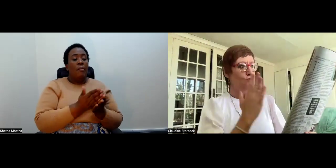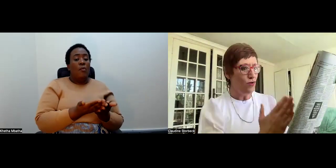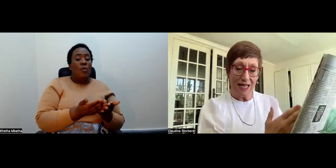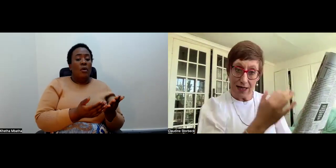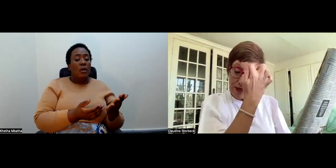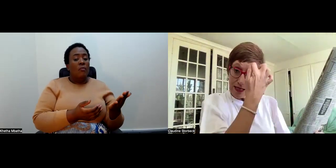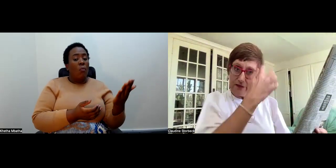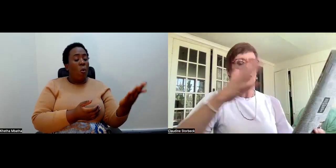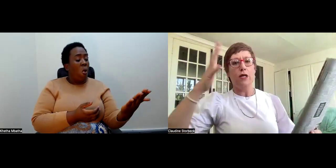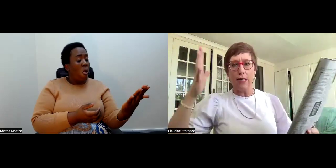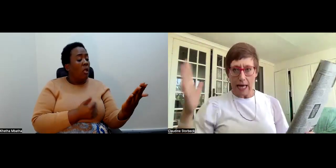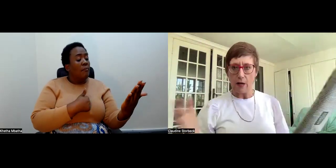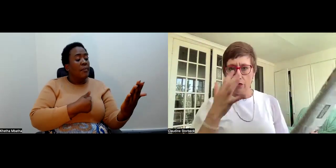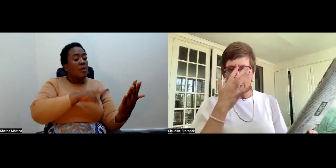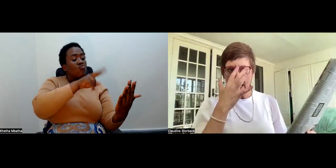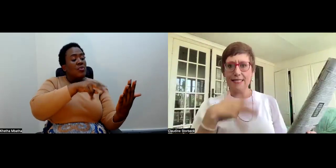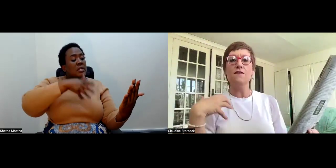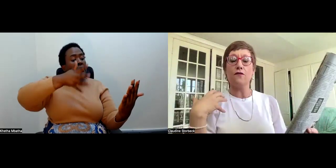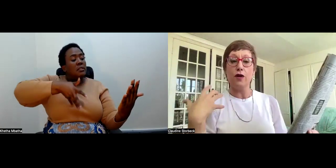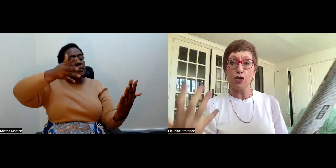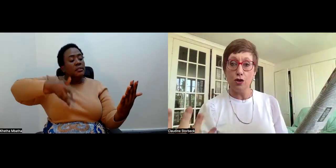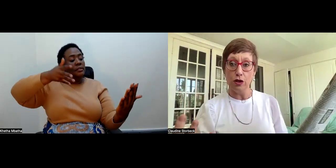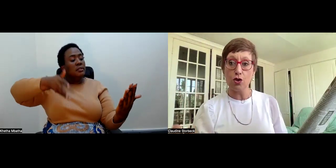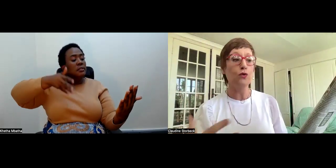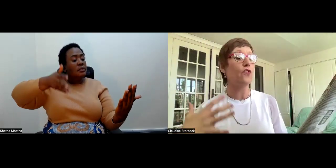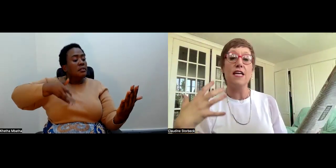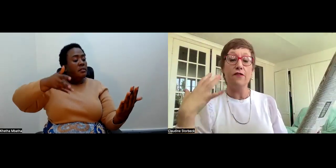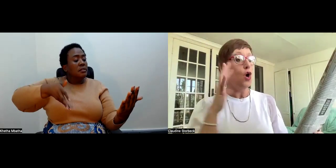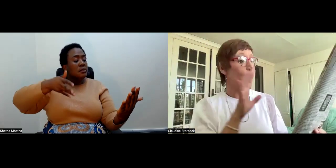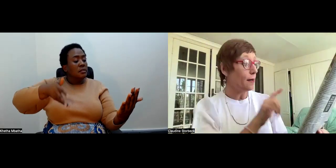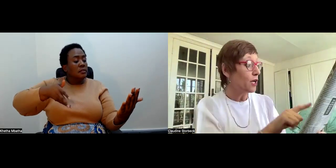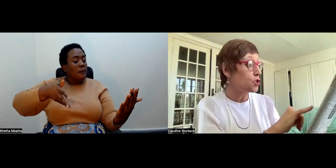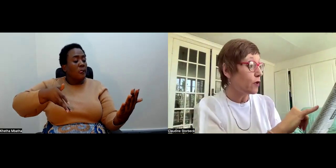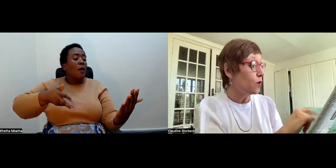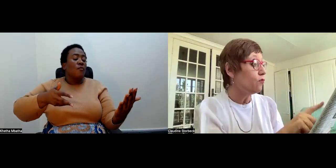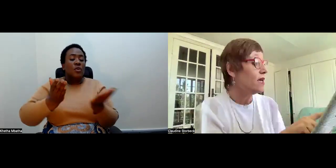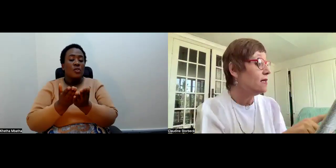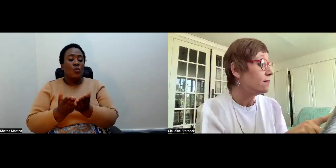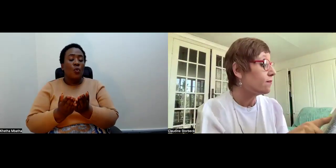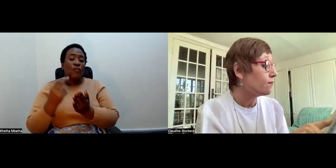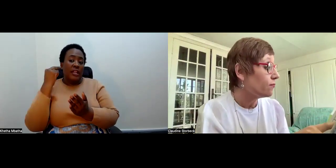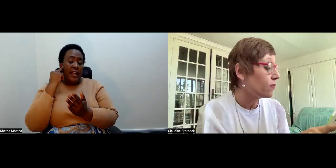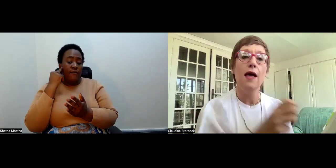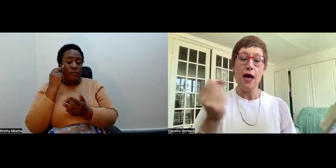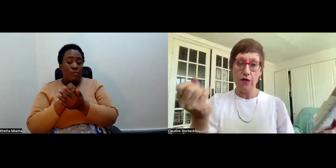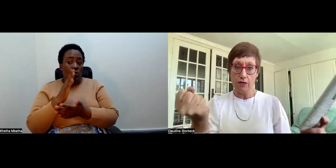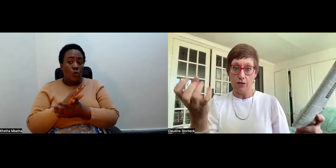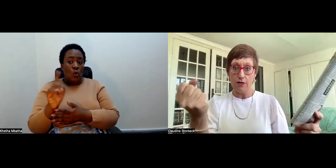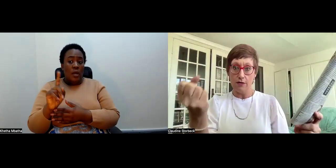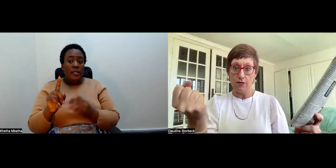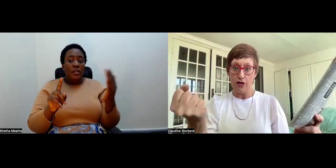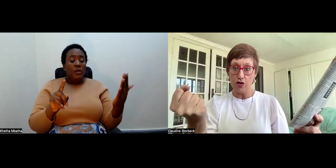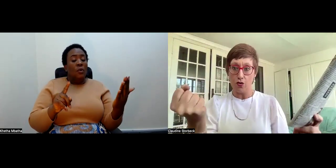going to be reading it, meaning if you're, again, like we remind ourselves, if we're in a school for the deaf, we're going to make sure that we read and